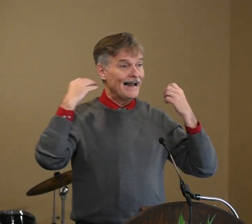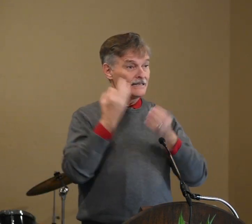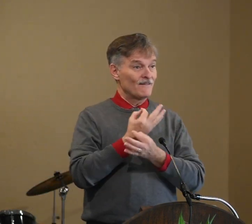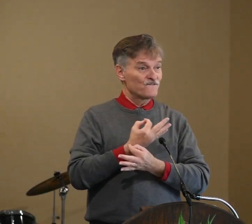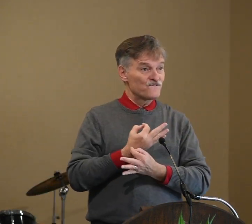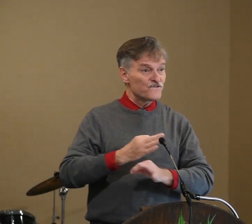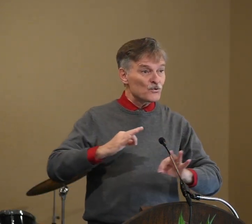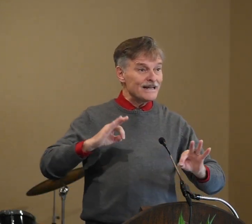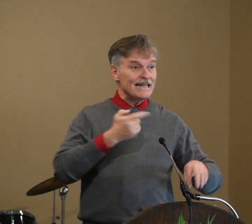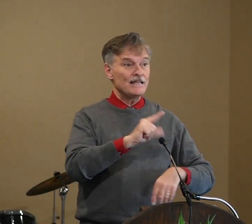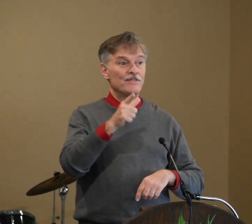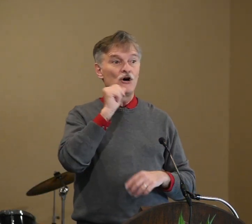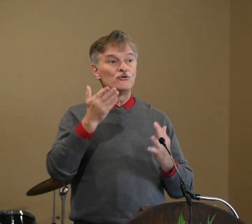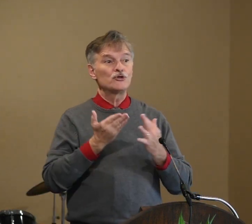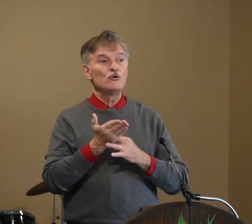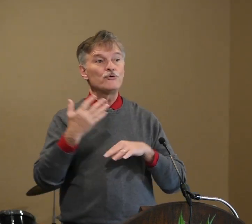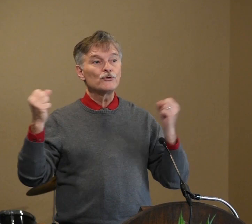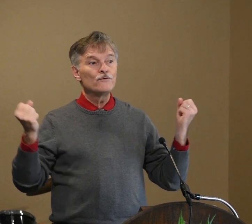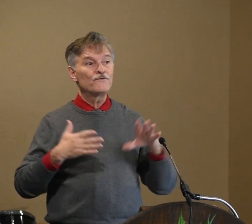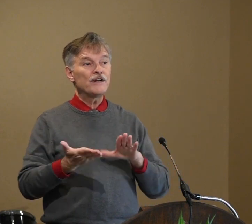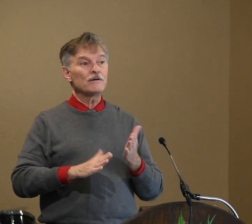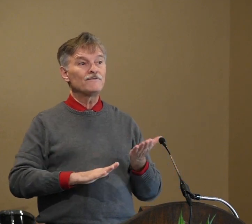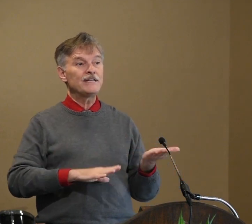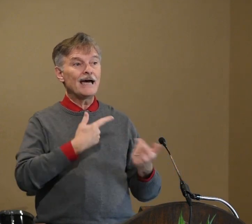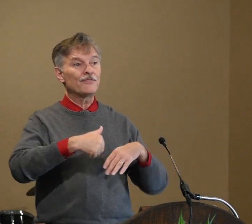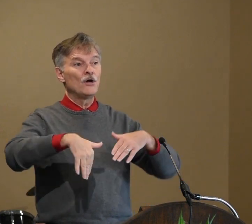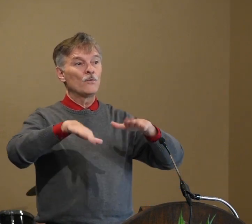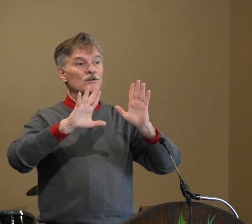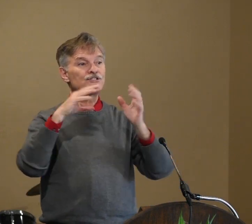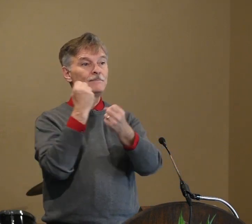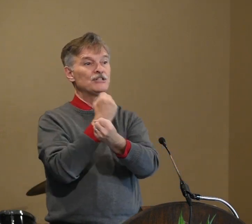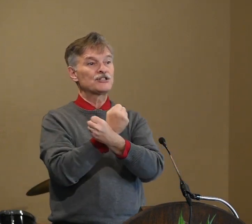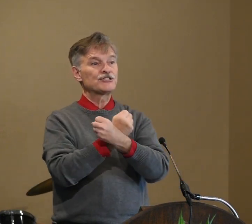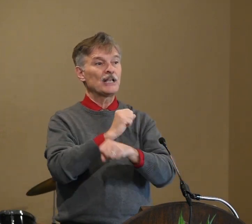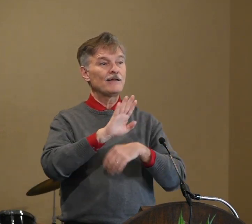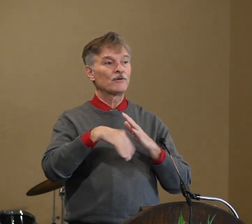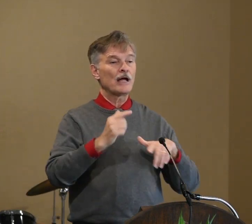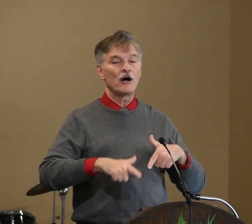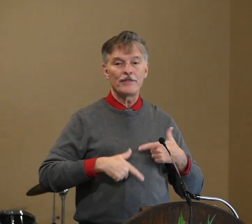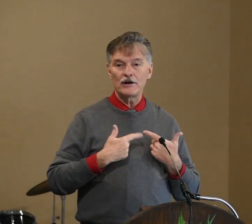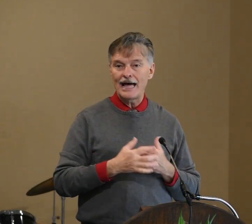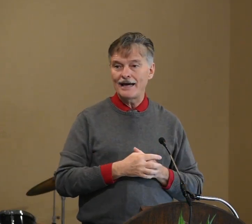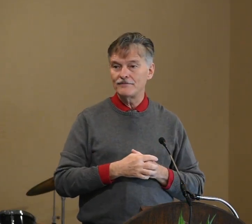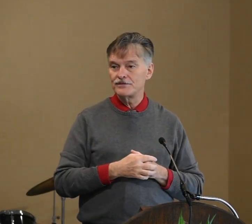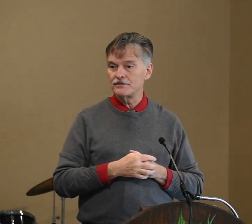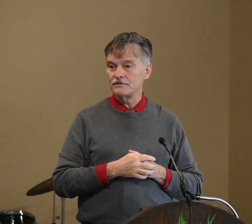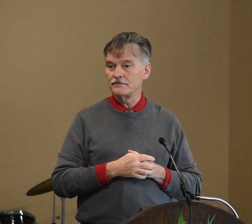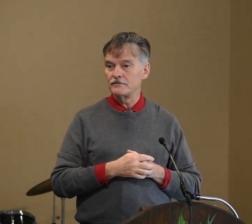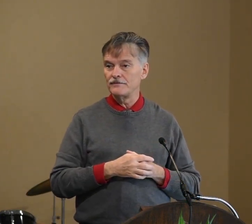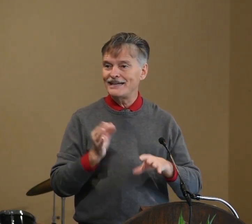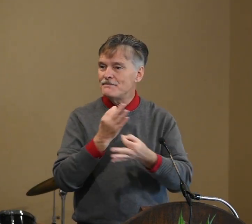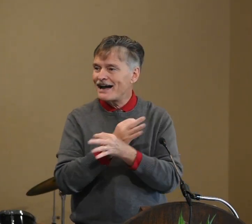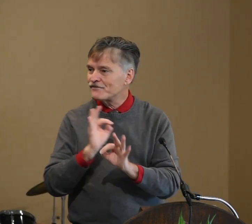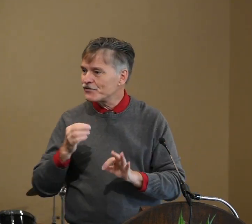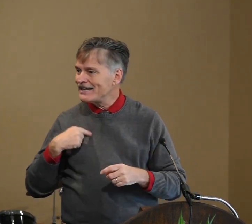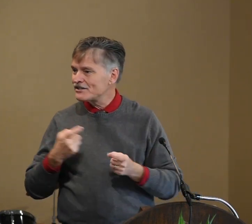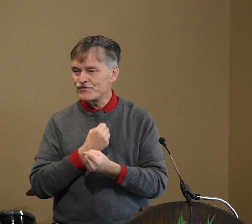might free those who through fear of death were subject to slavery all their lives. That he might free us from